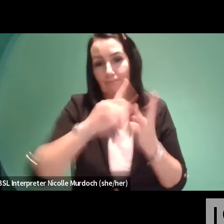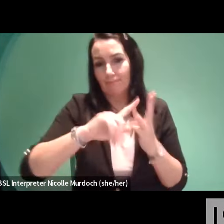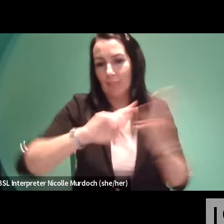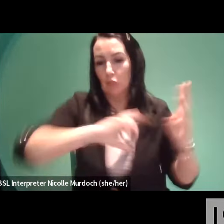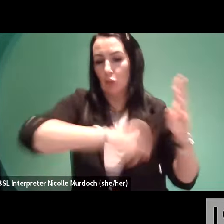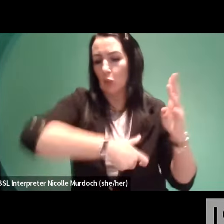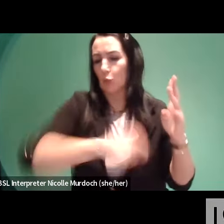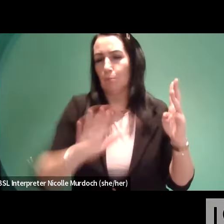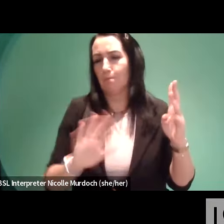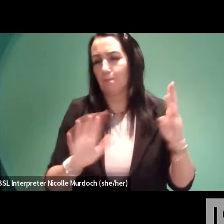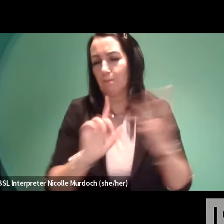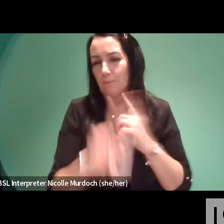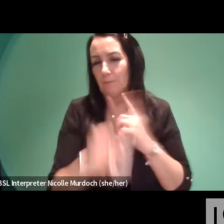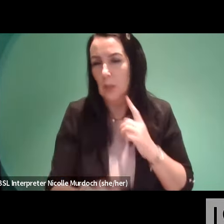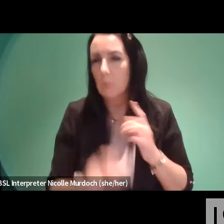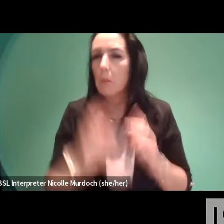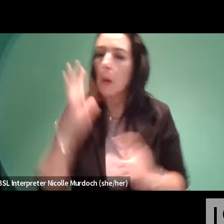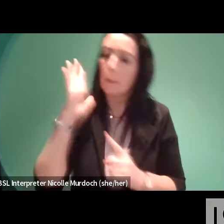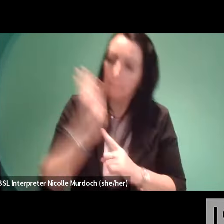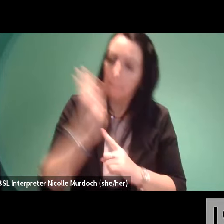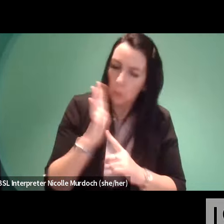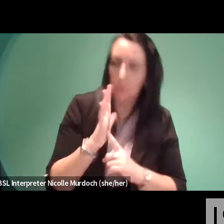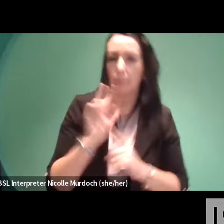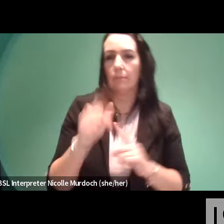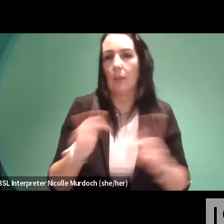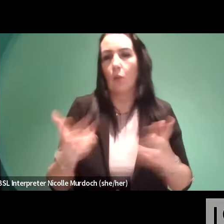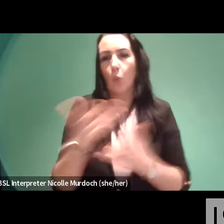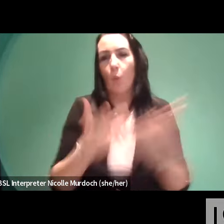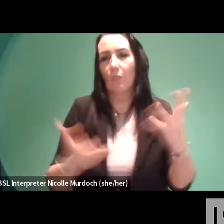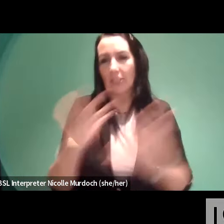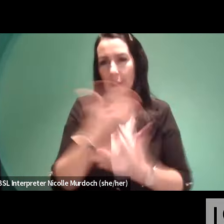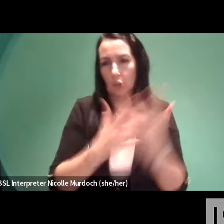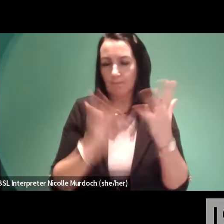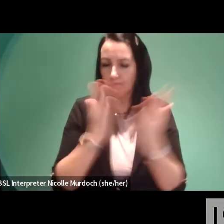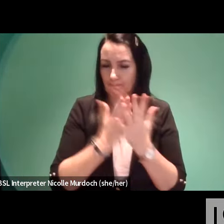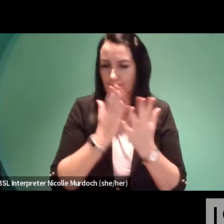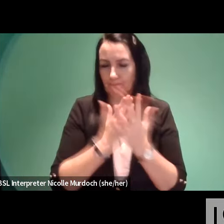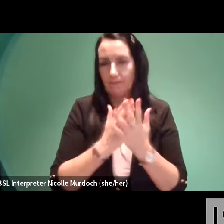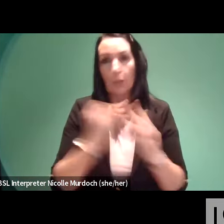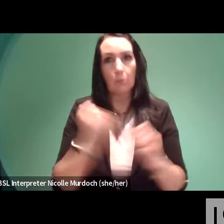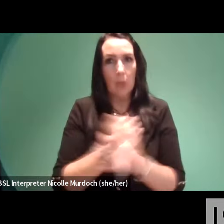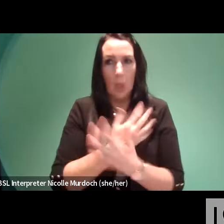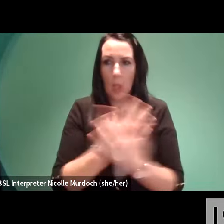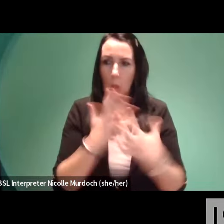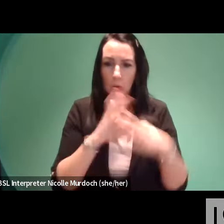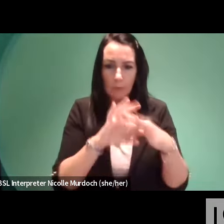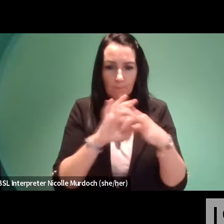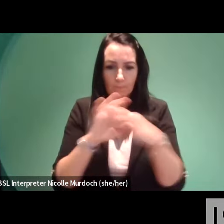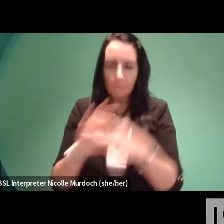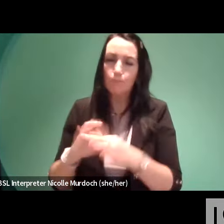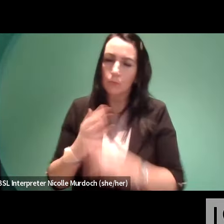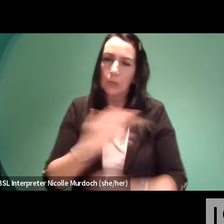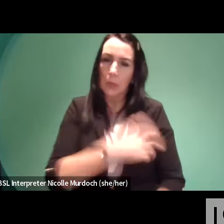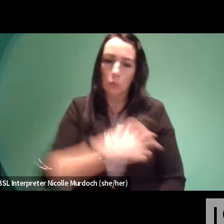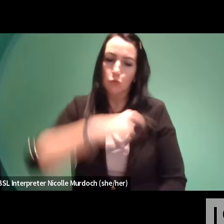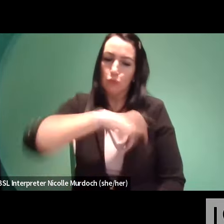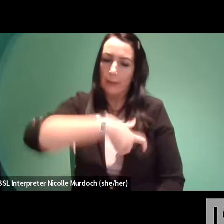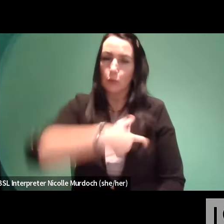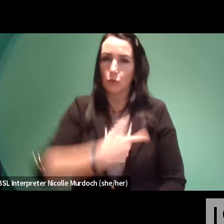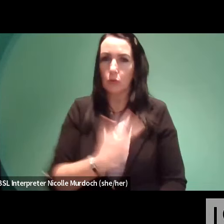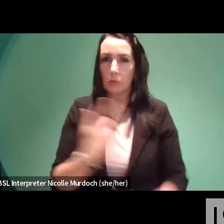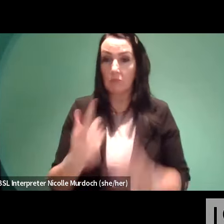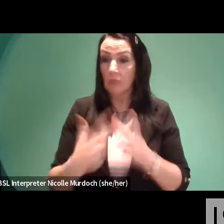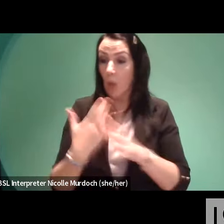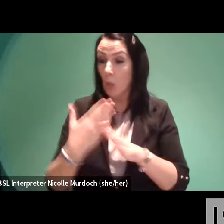are a really key part of that conversation on the ground. And certainly we've done a lot of engagement with trade unions that brought in other